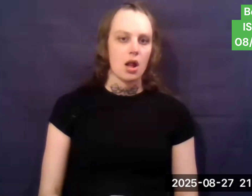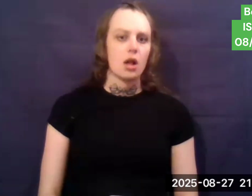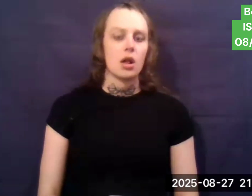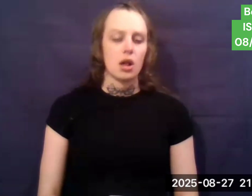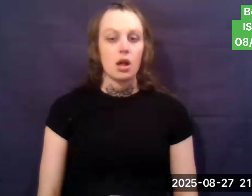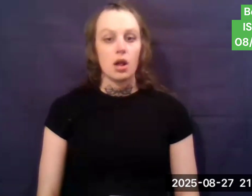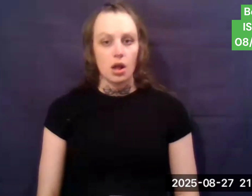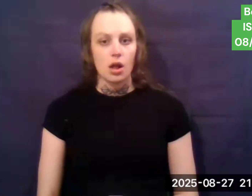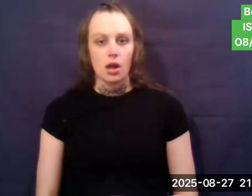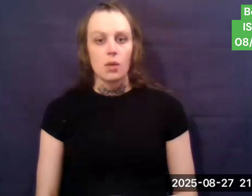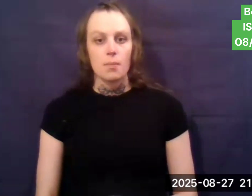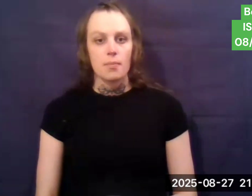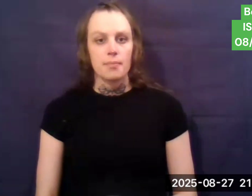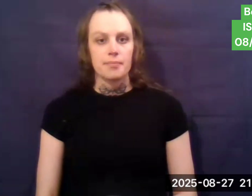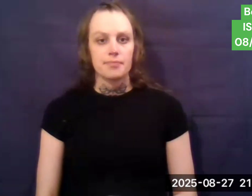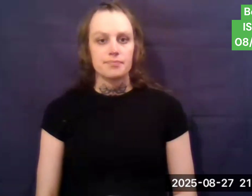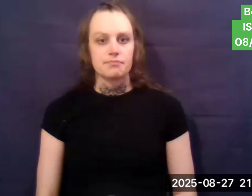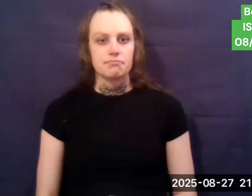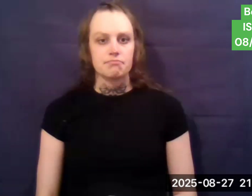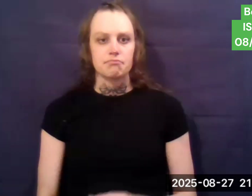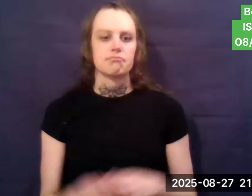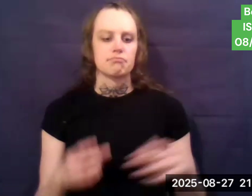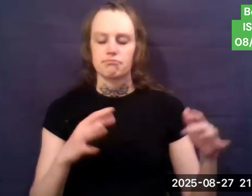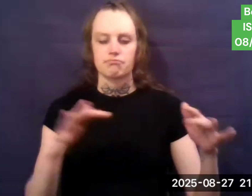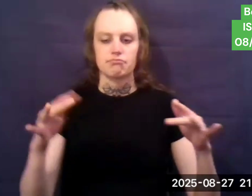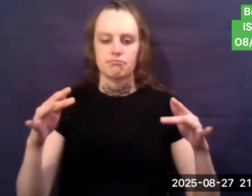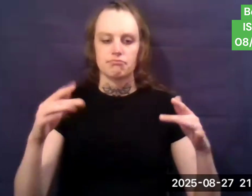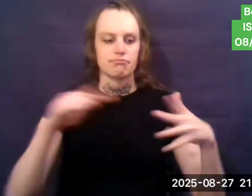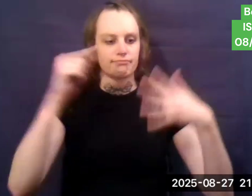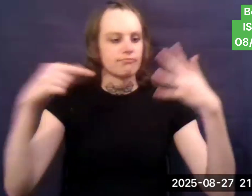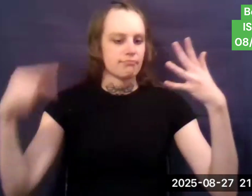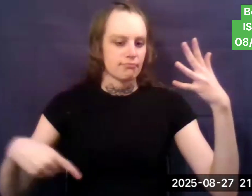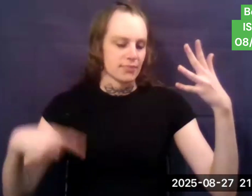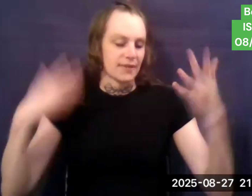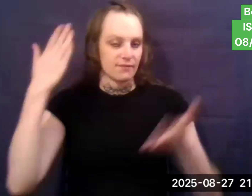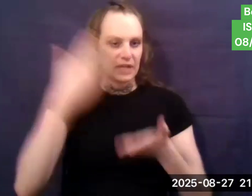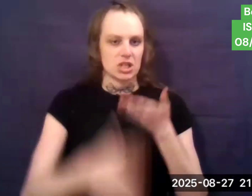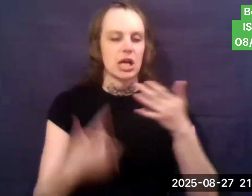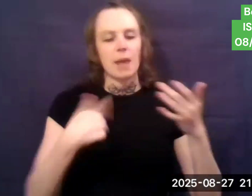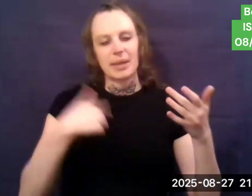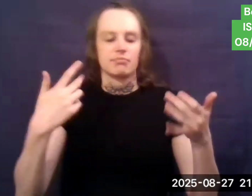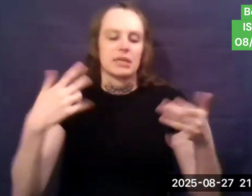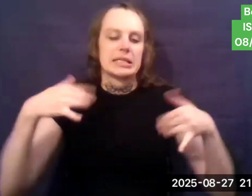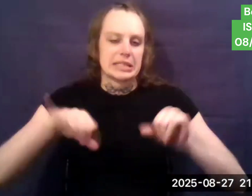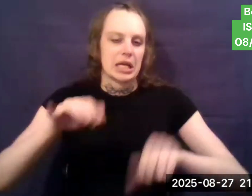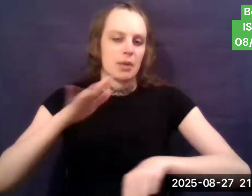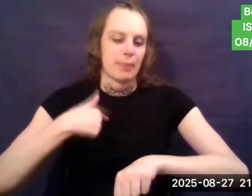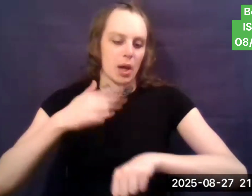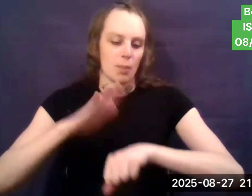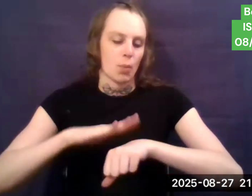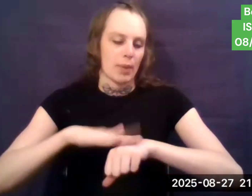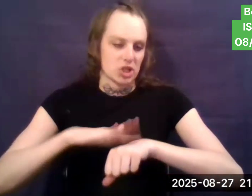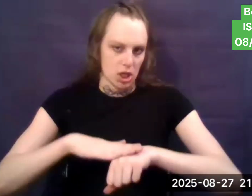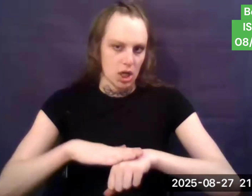I finished all of them. I mean, I'm still currently on probation, so I'm doing it, right? I